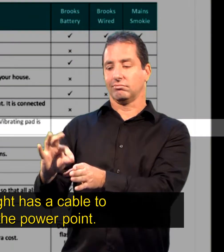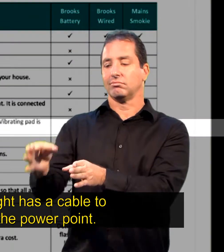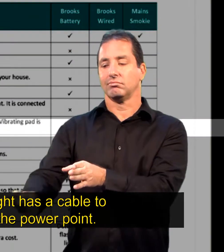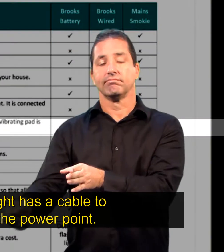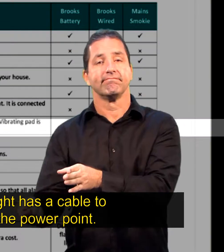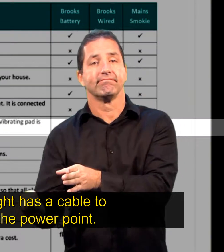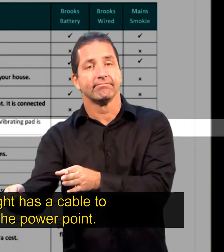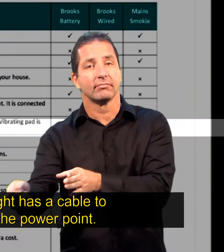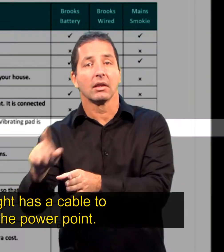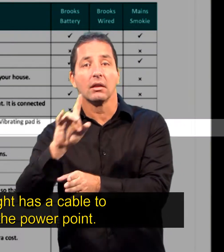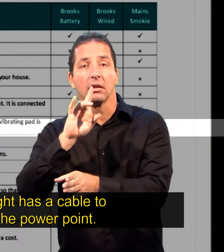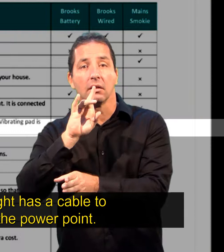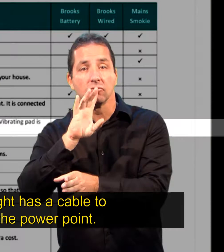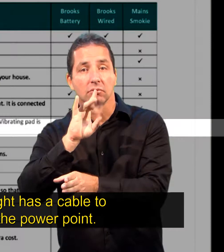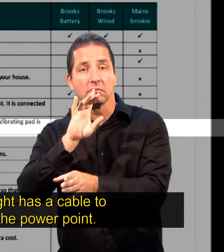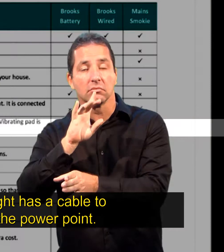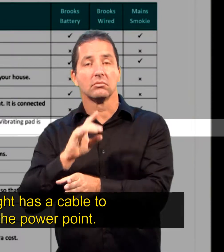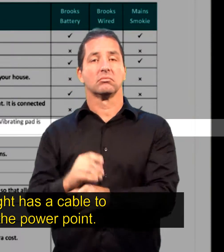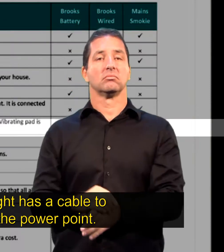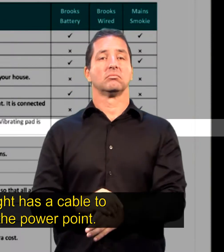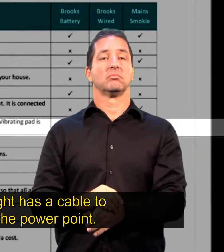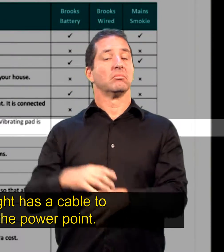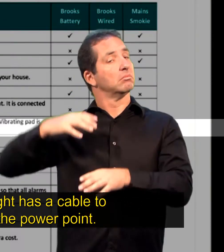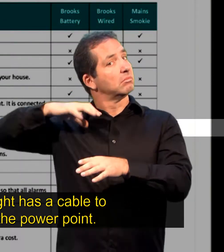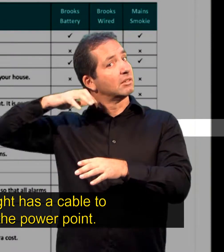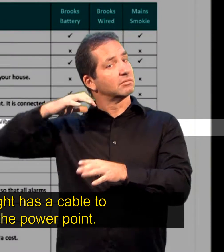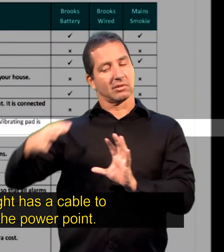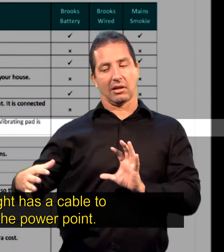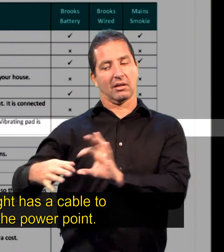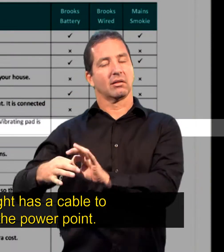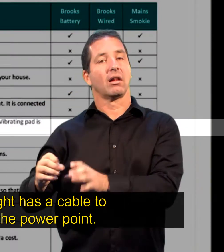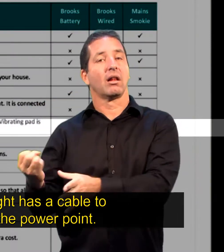The strobe light has a cable to connect to the power point.